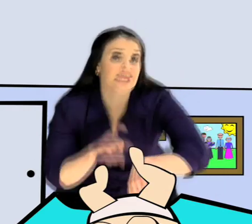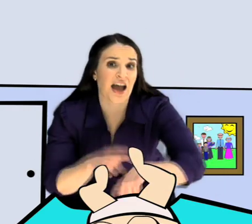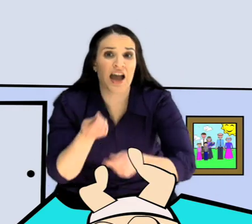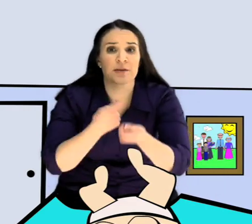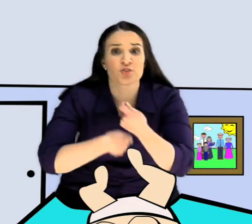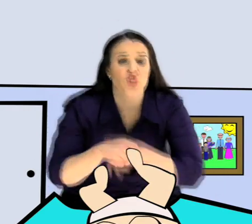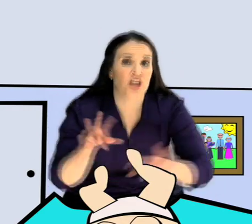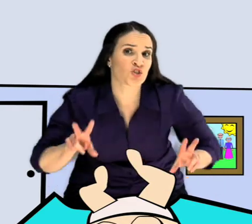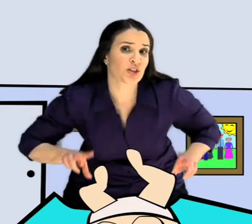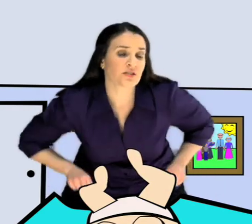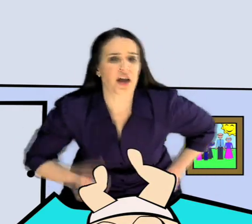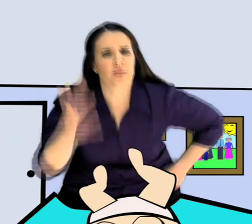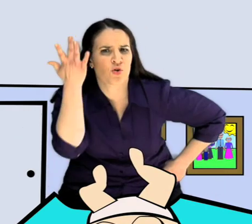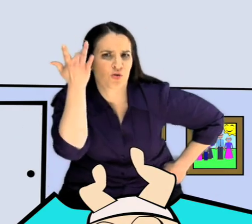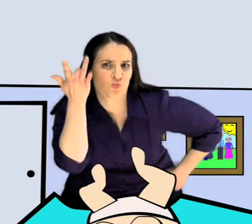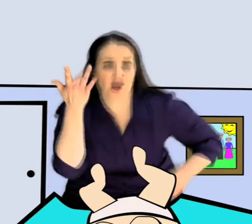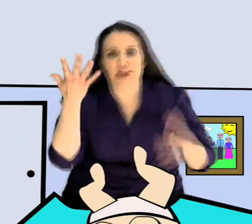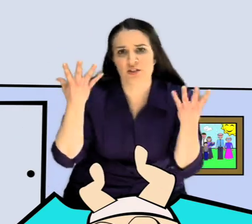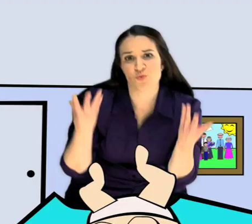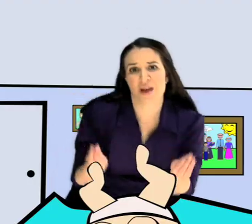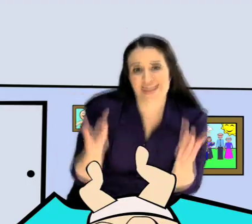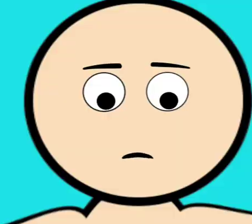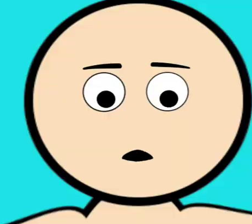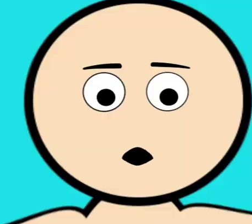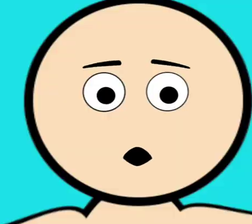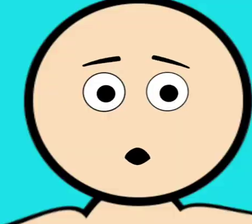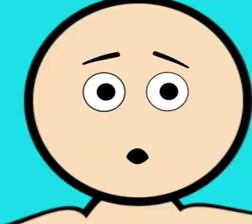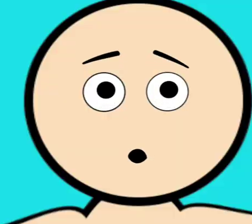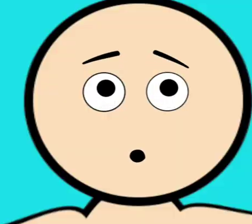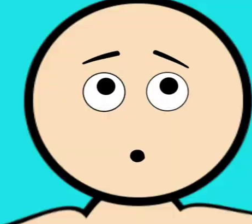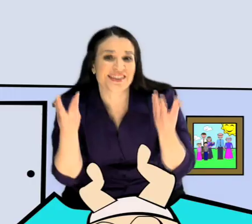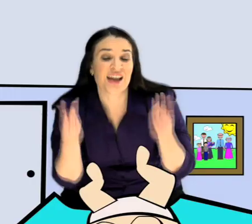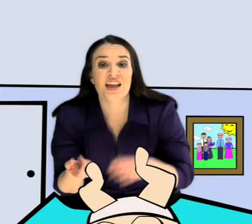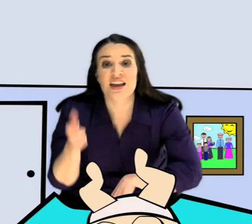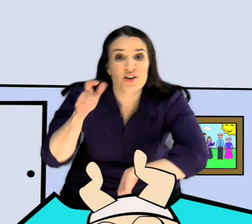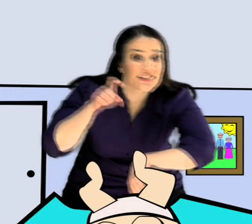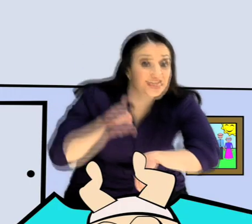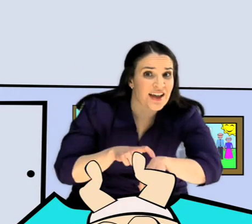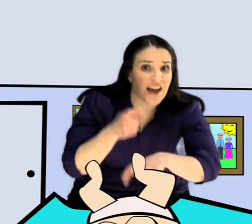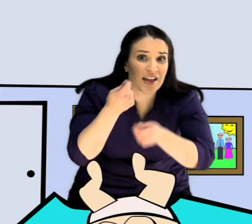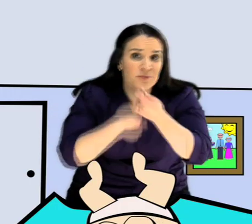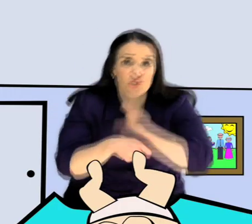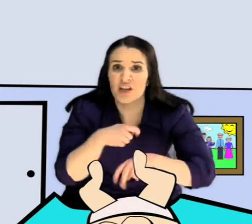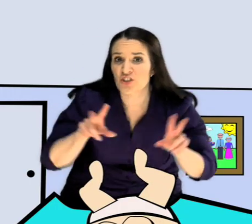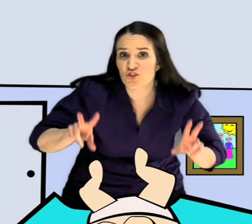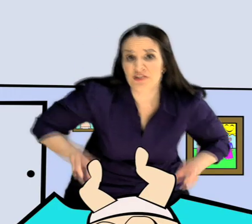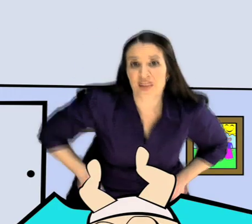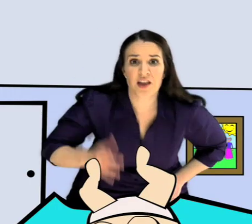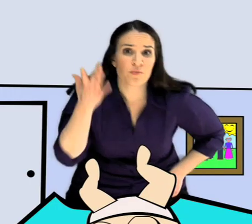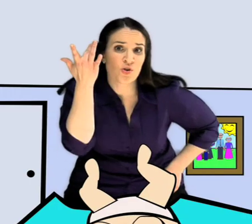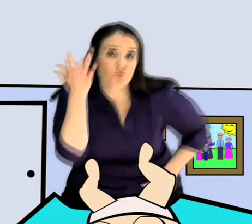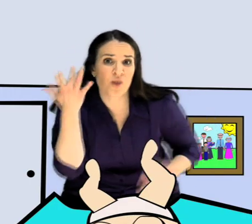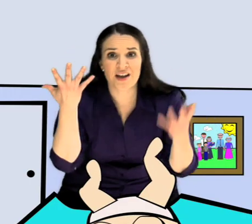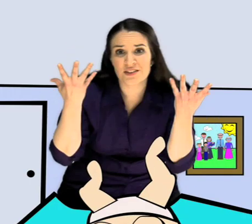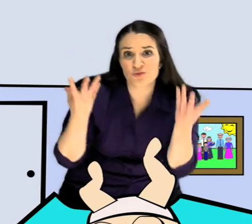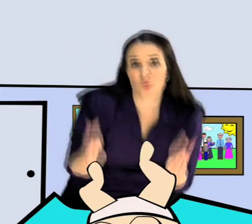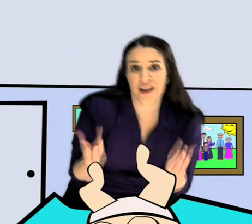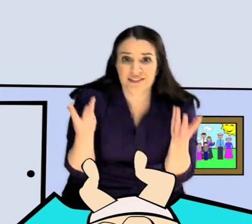It's time to change your diaper, 'cause it's wet. Oh, it's time to change your diaper, 'cause it's wet.